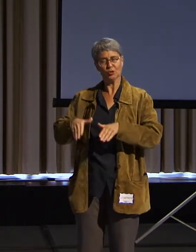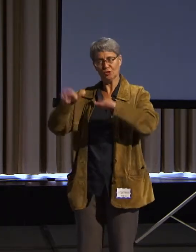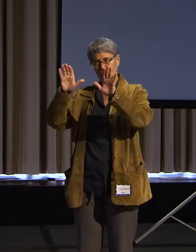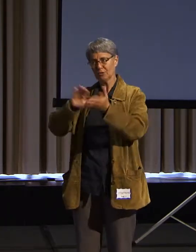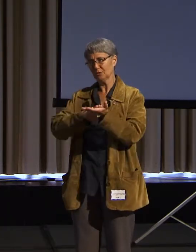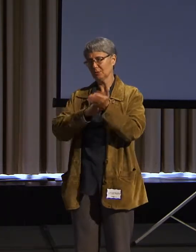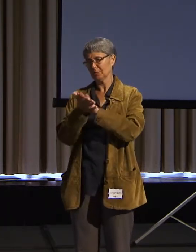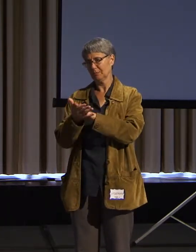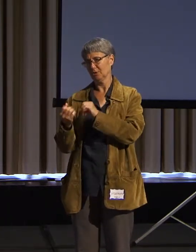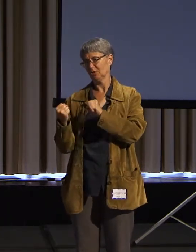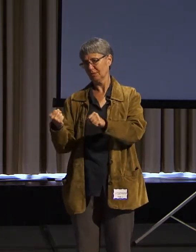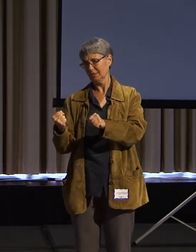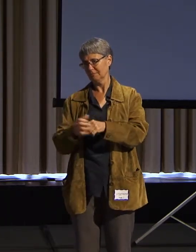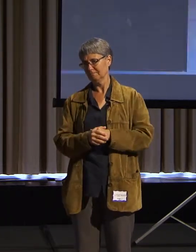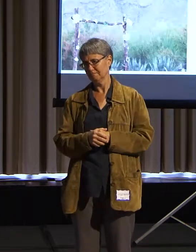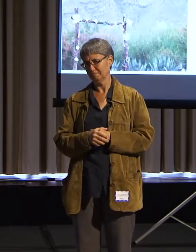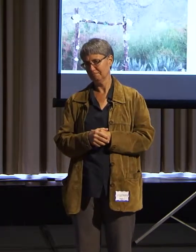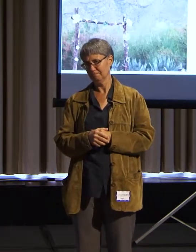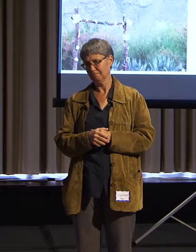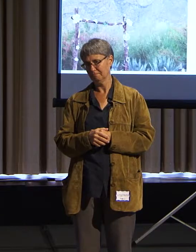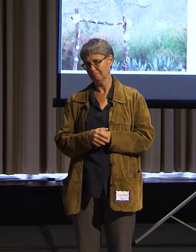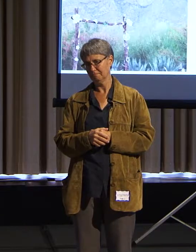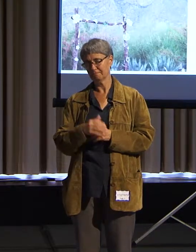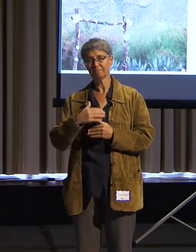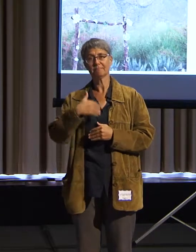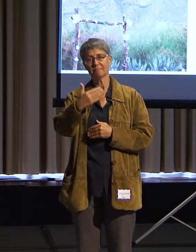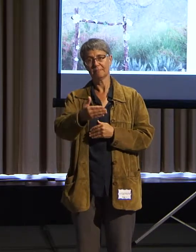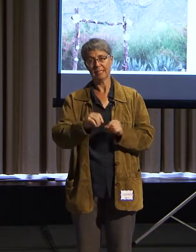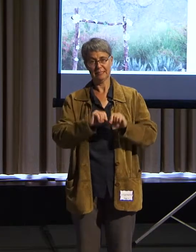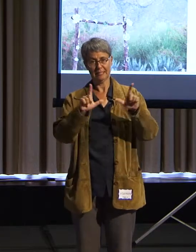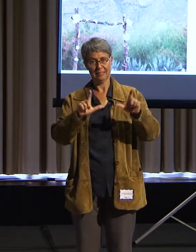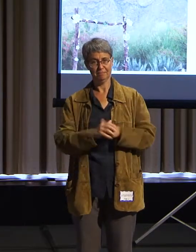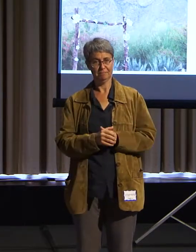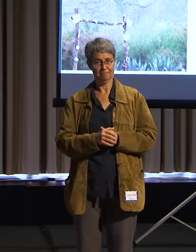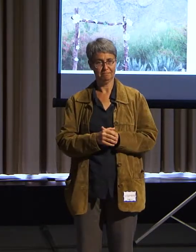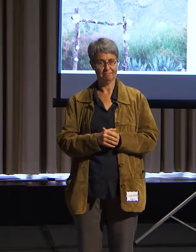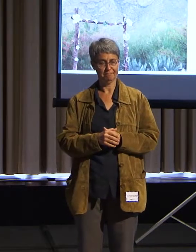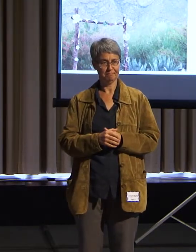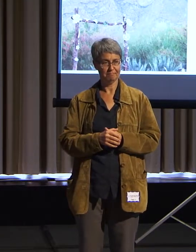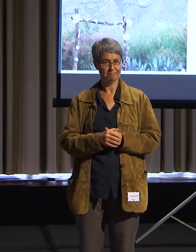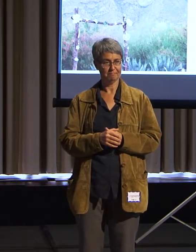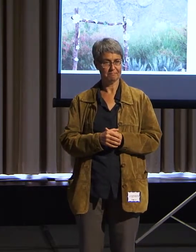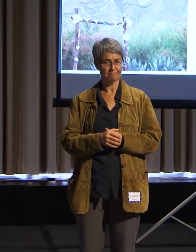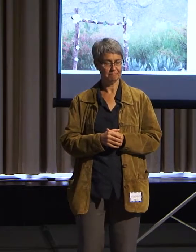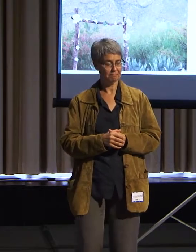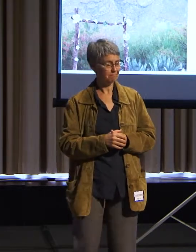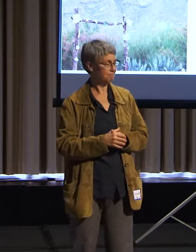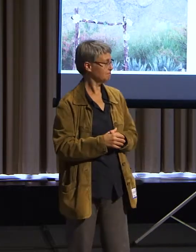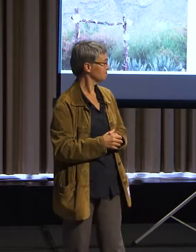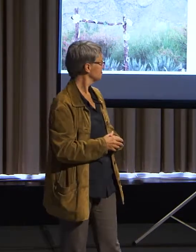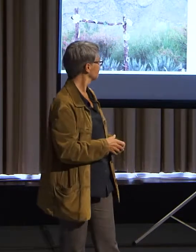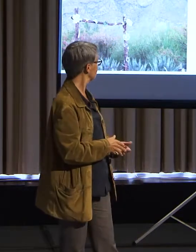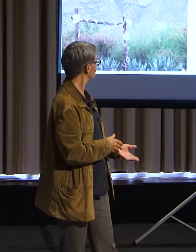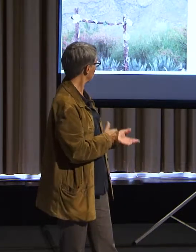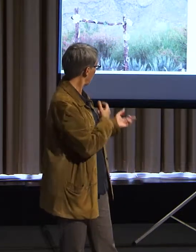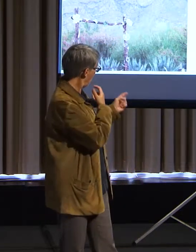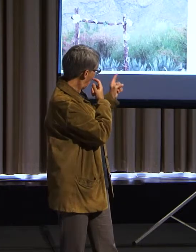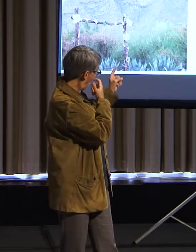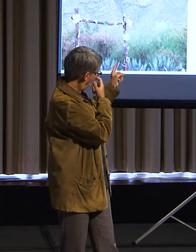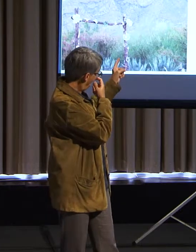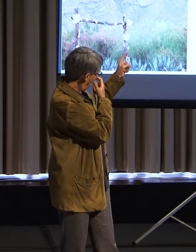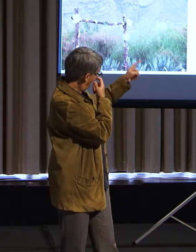So if we could go to slide 5. And just because I can't see it, it has like a circle with like different things